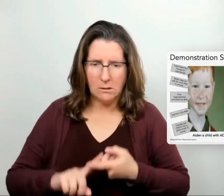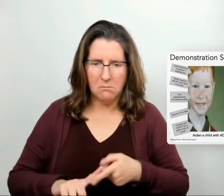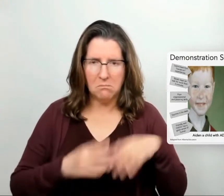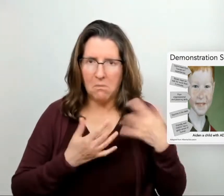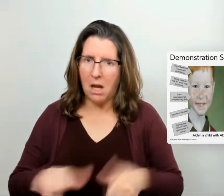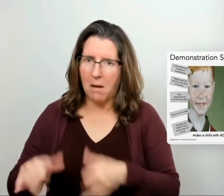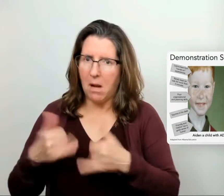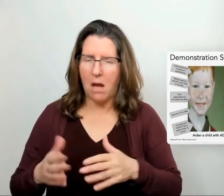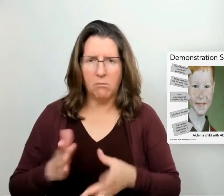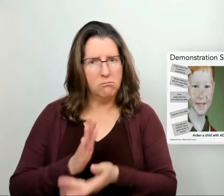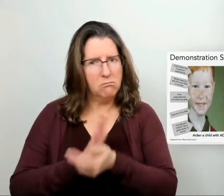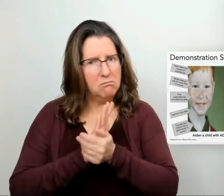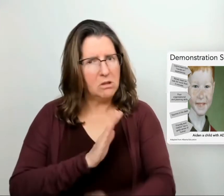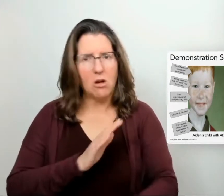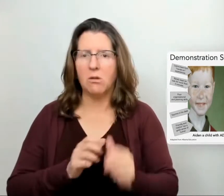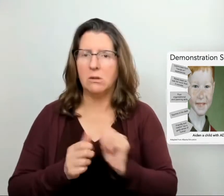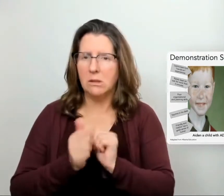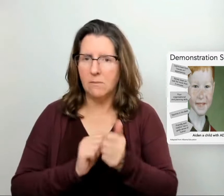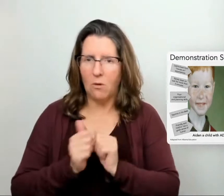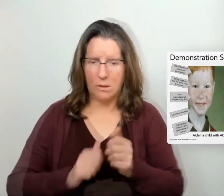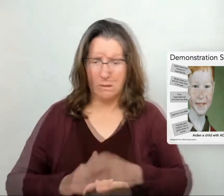and plays on many school sports teams.